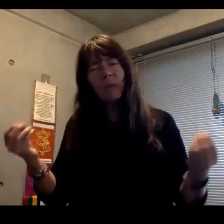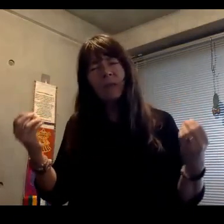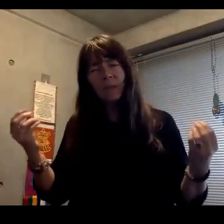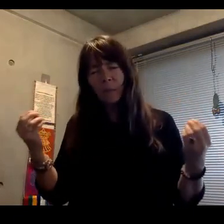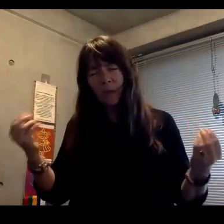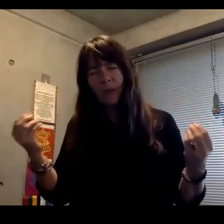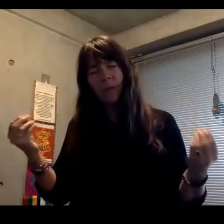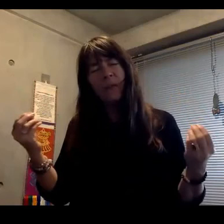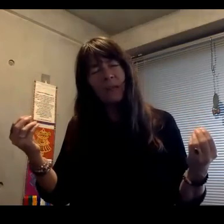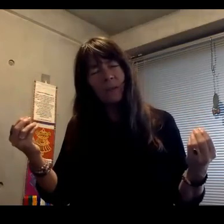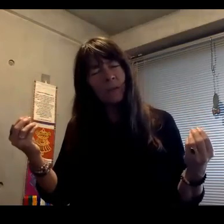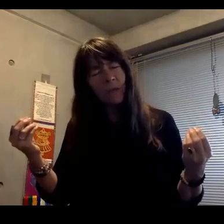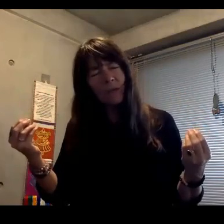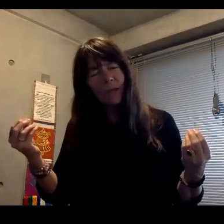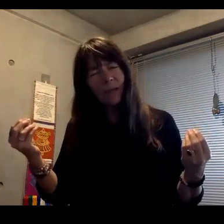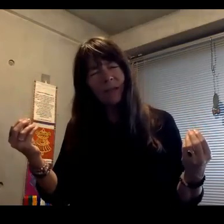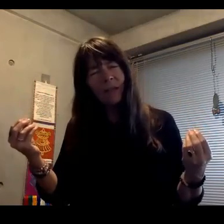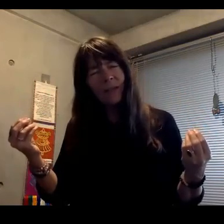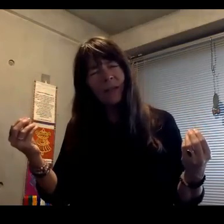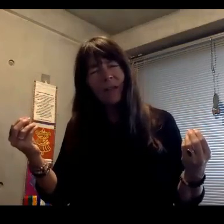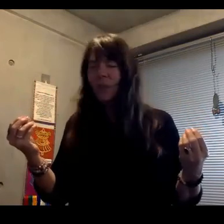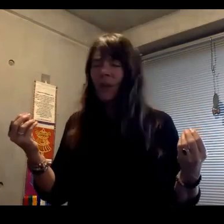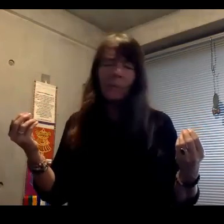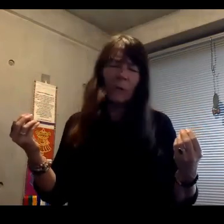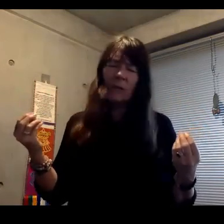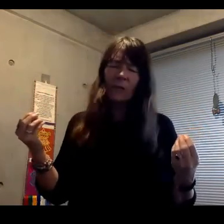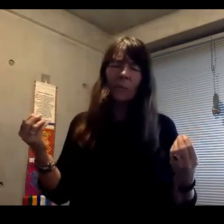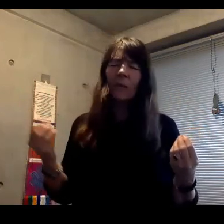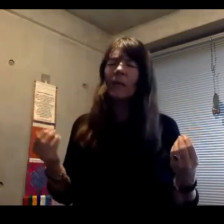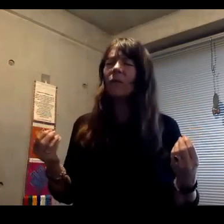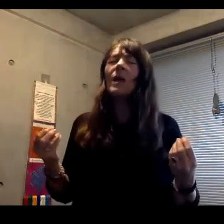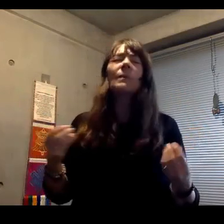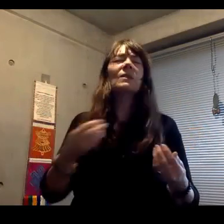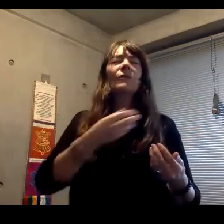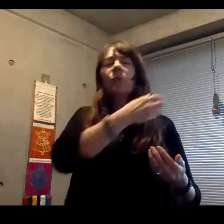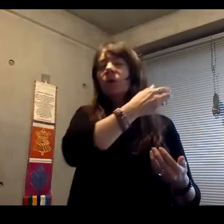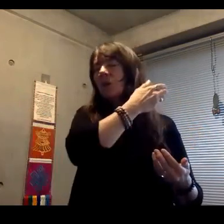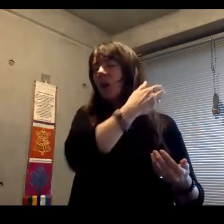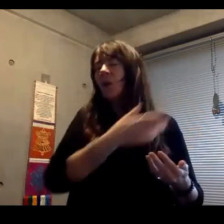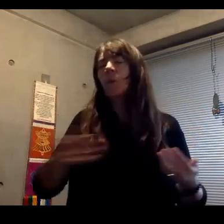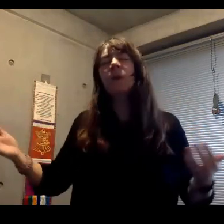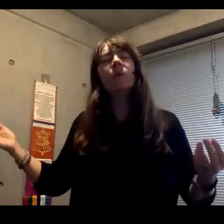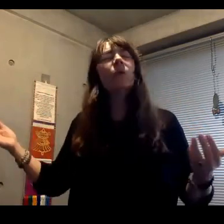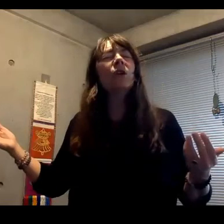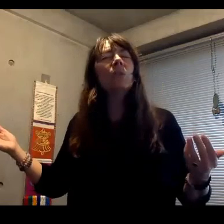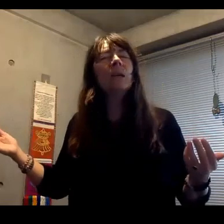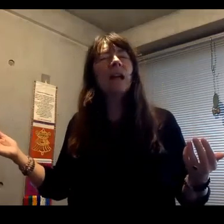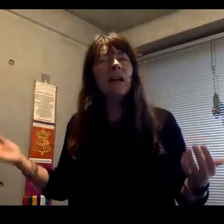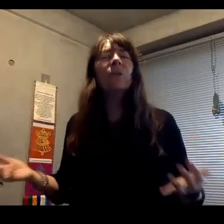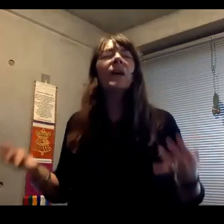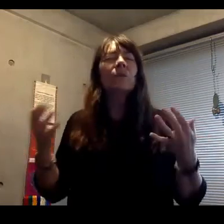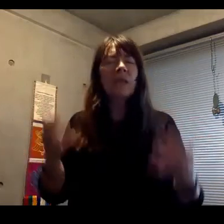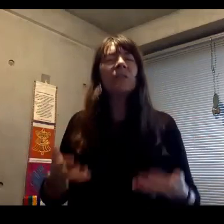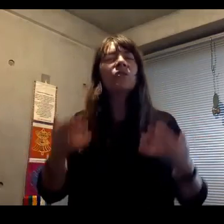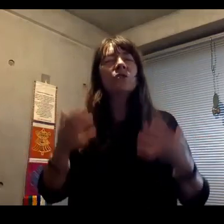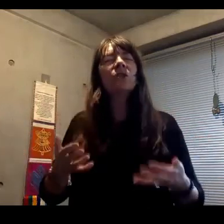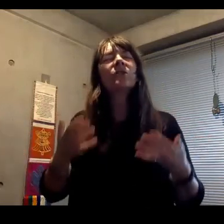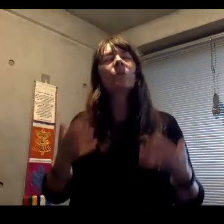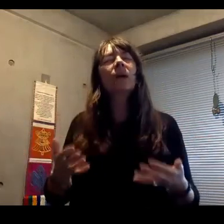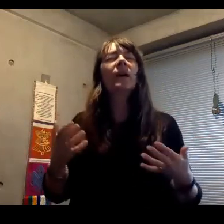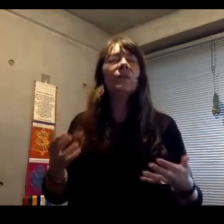must be victims. You understand? Mm-hmm. It's not pretty to believe, but if you looked all the way through human life,